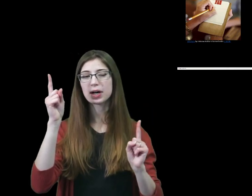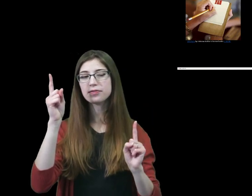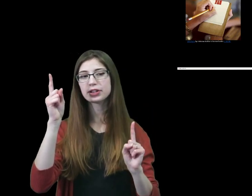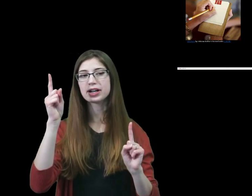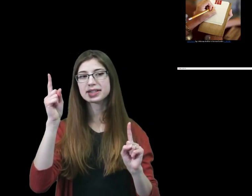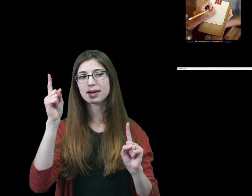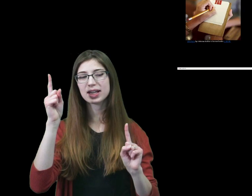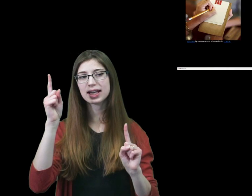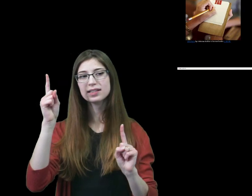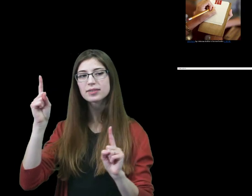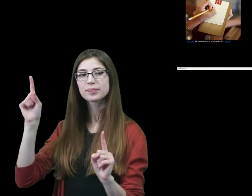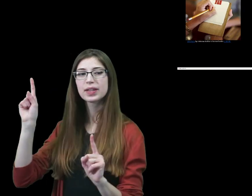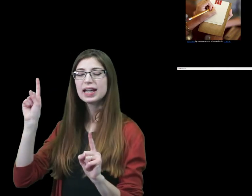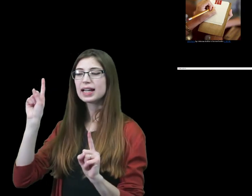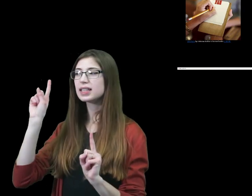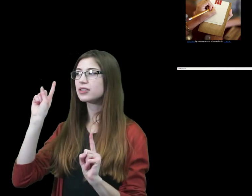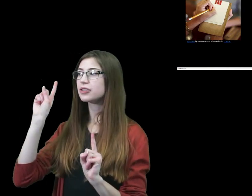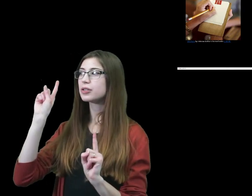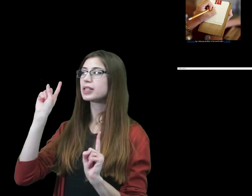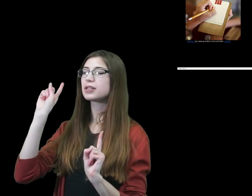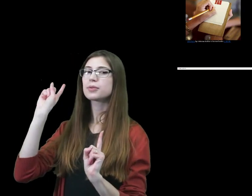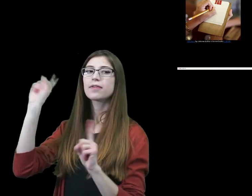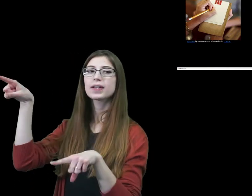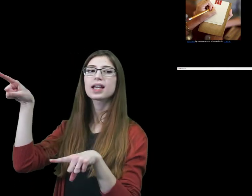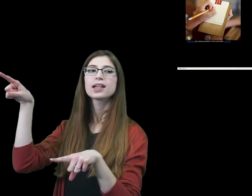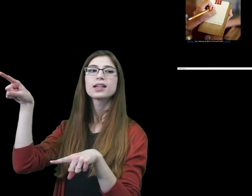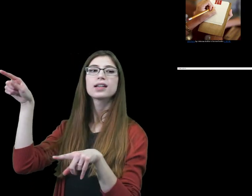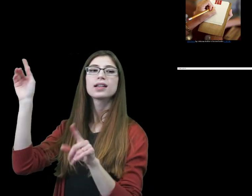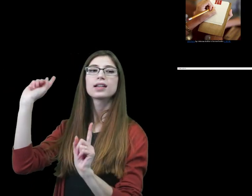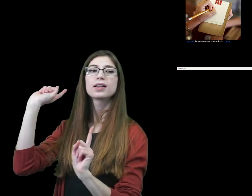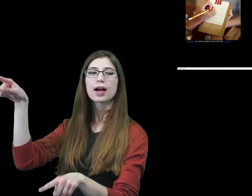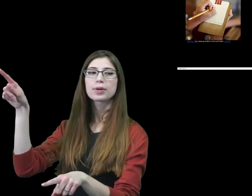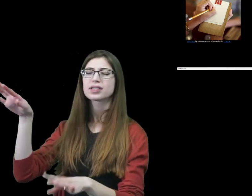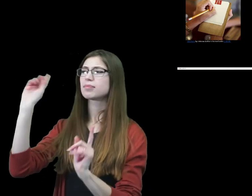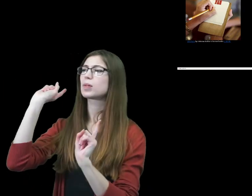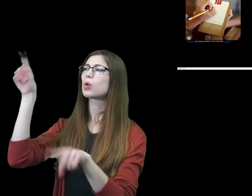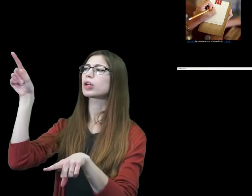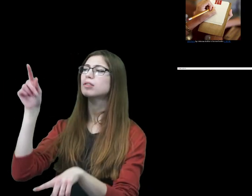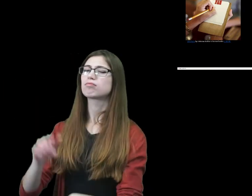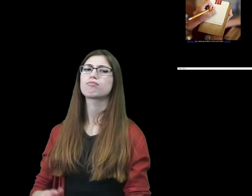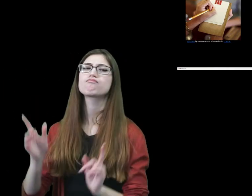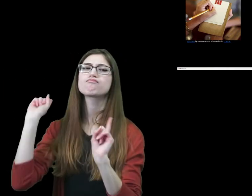your non-dominant hand. And these are just going to flick outwards. Order.